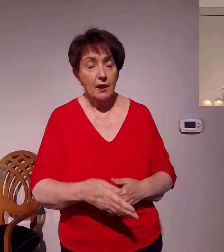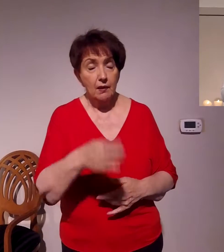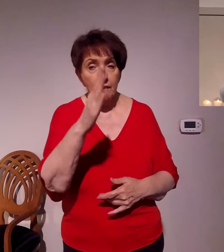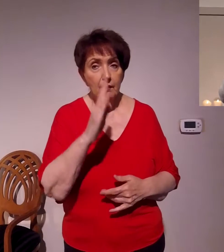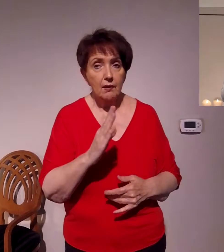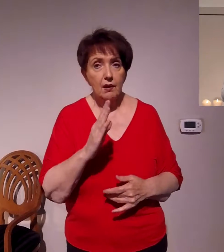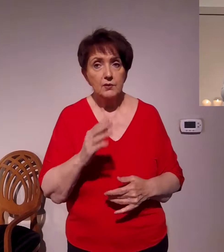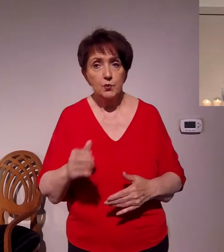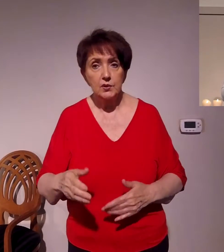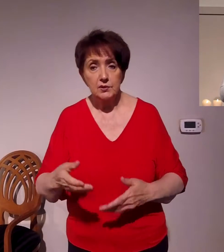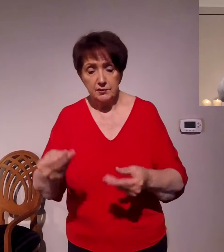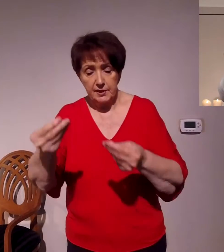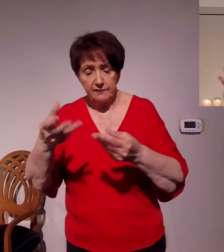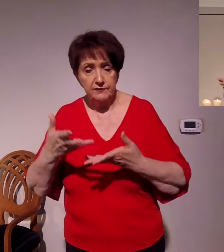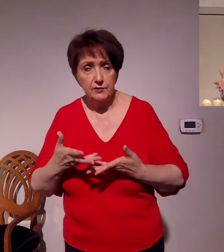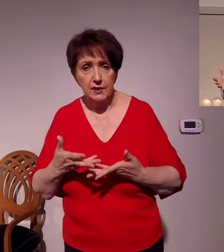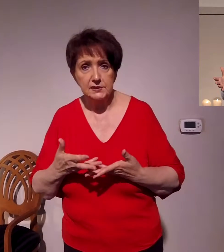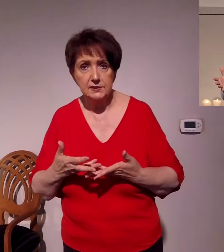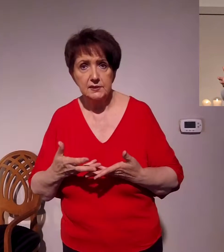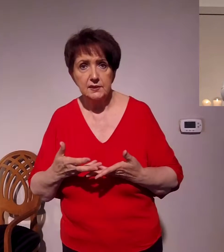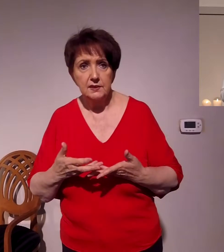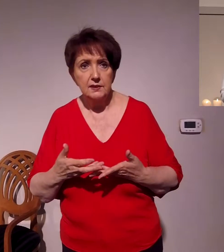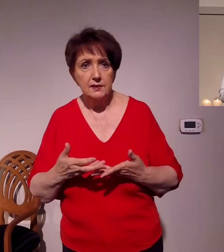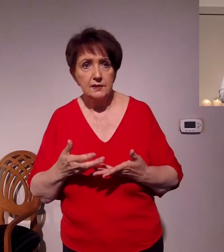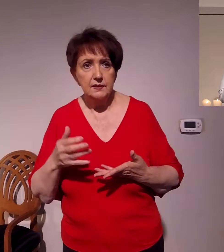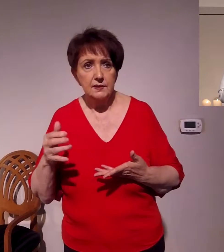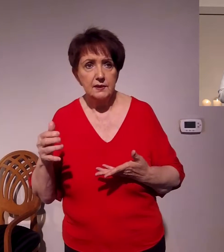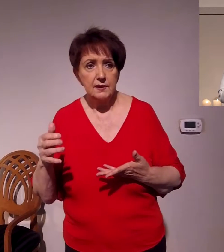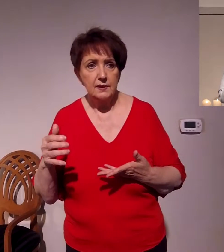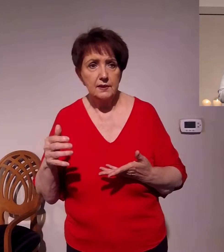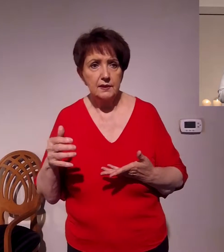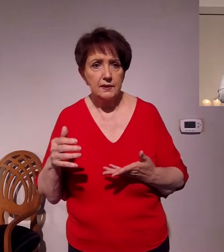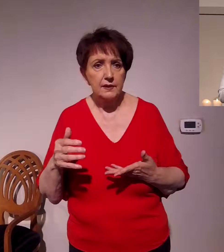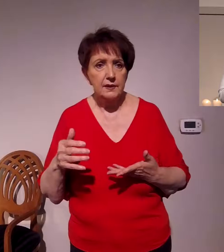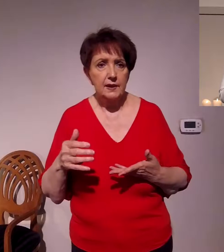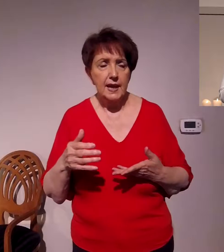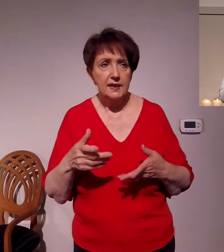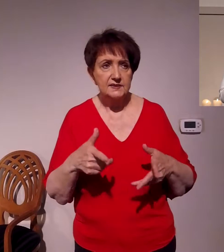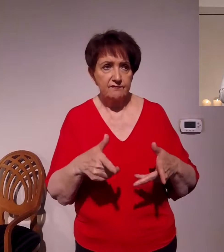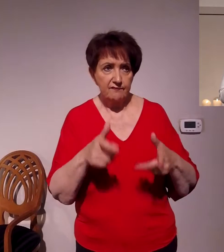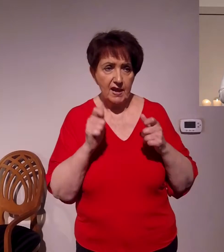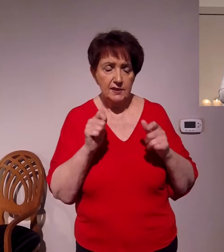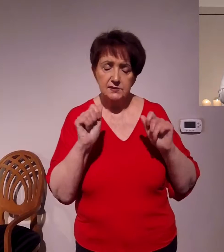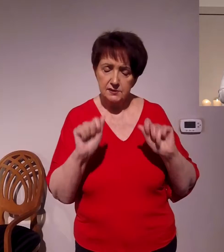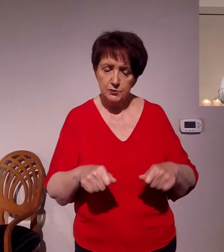give to us as fast as we can receive.